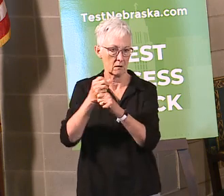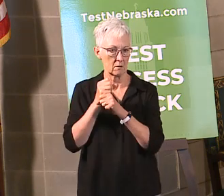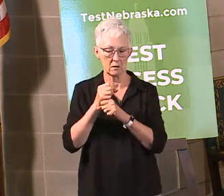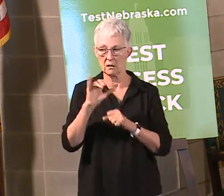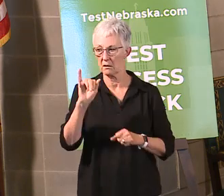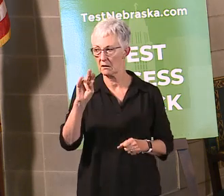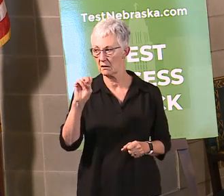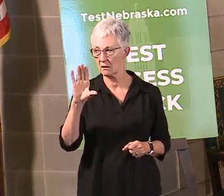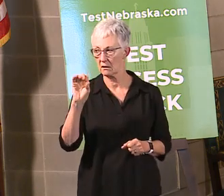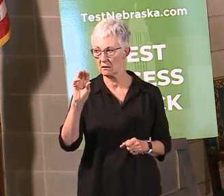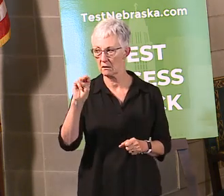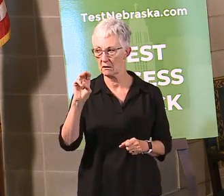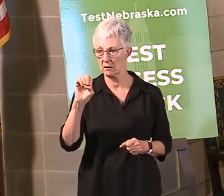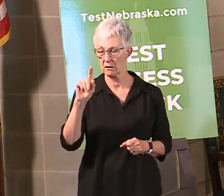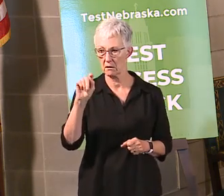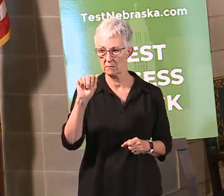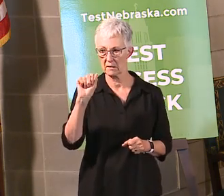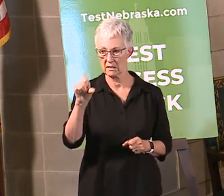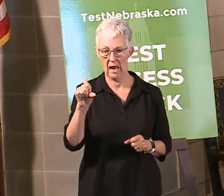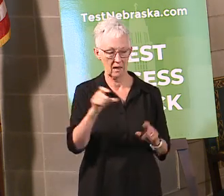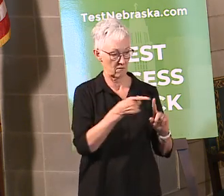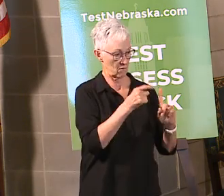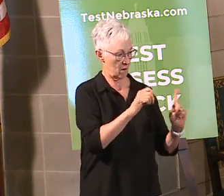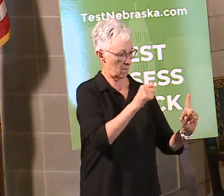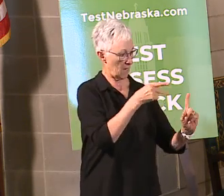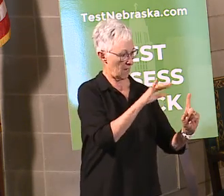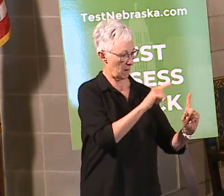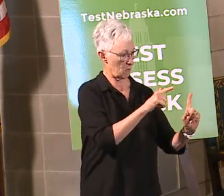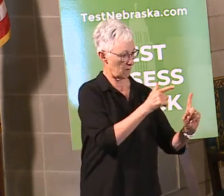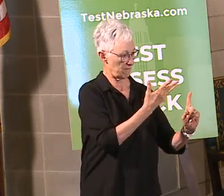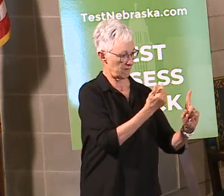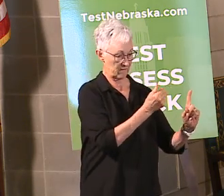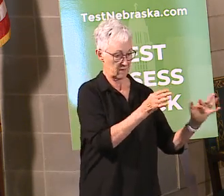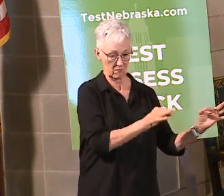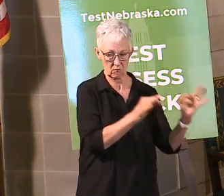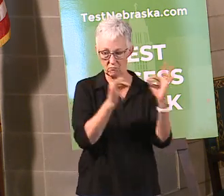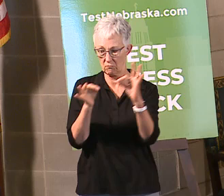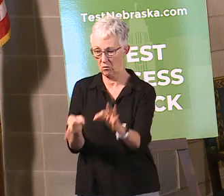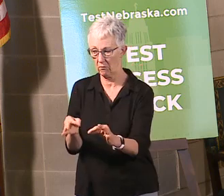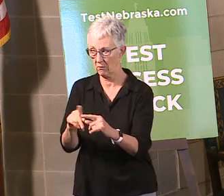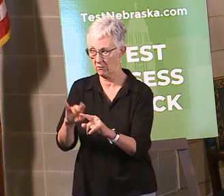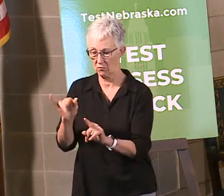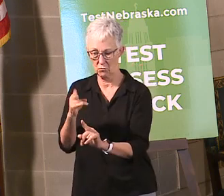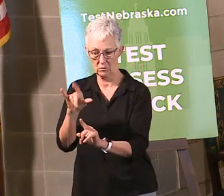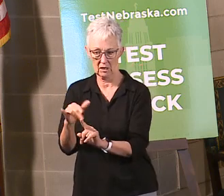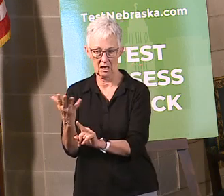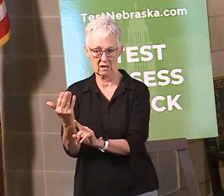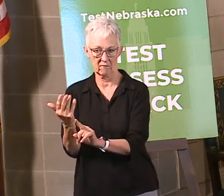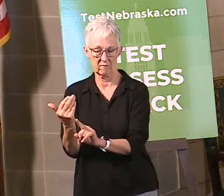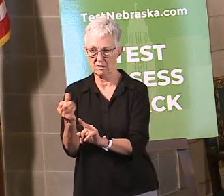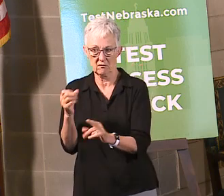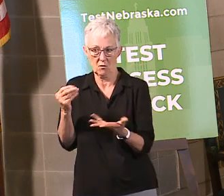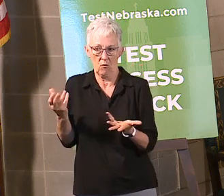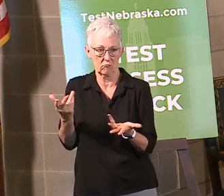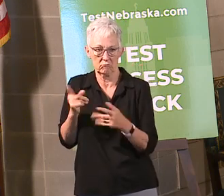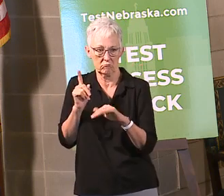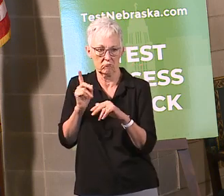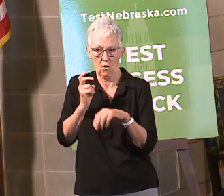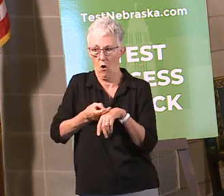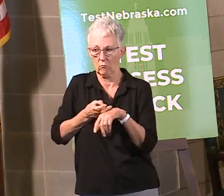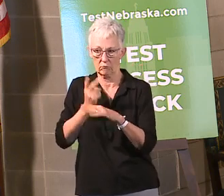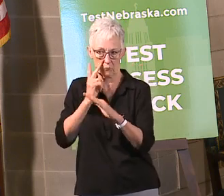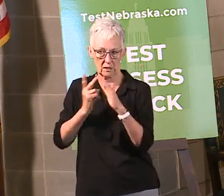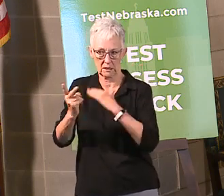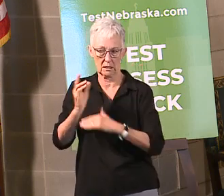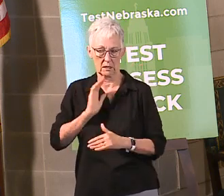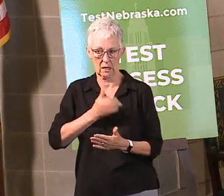in that was moved from April 15th to July 15th. So until we get those in, we really are going to have an incomplete picture. So we are going to